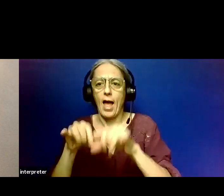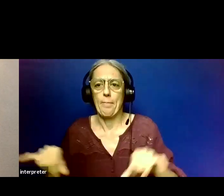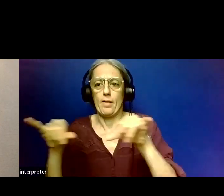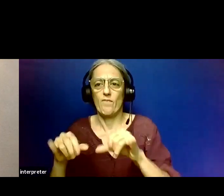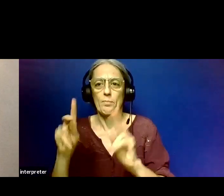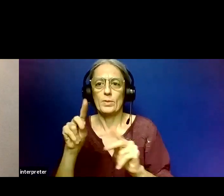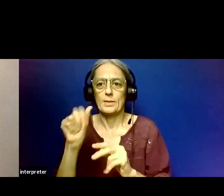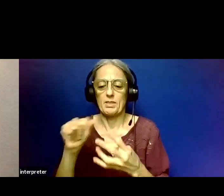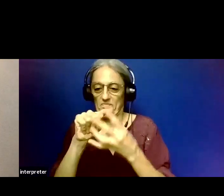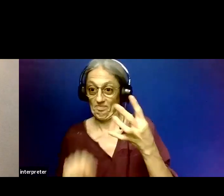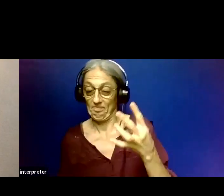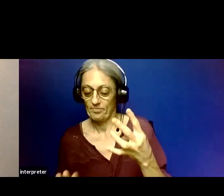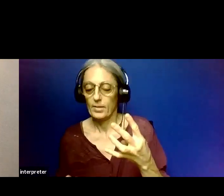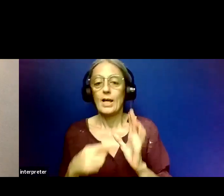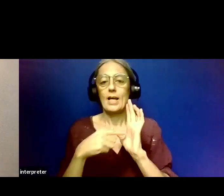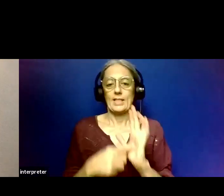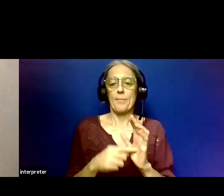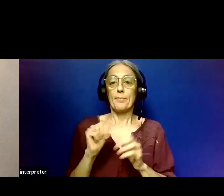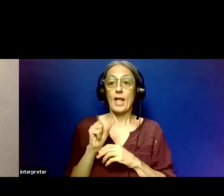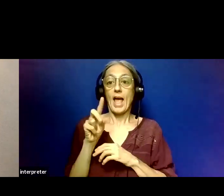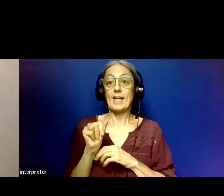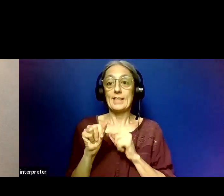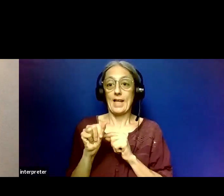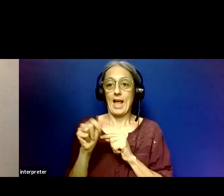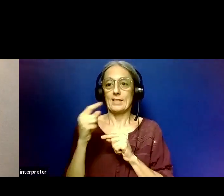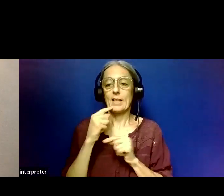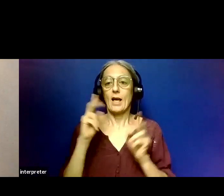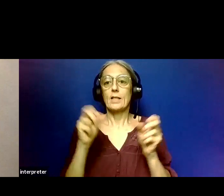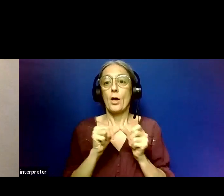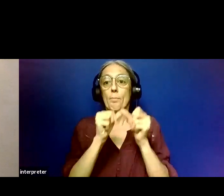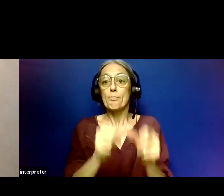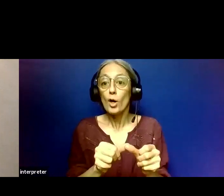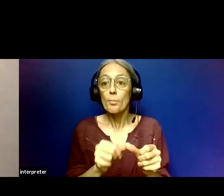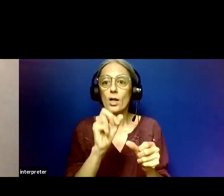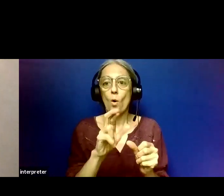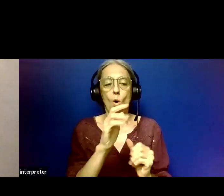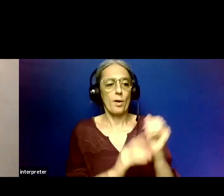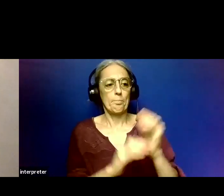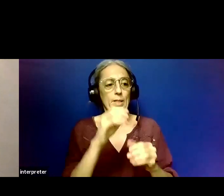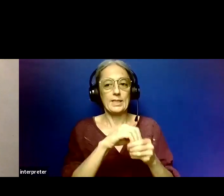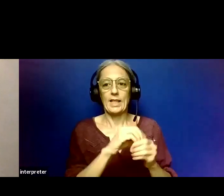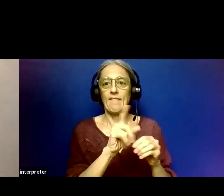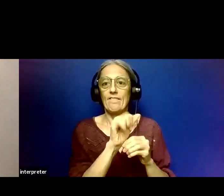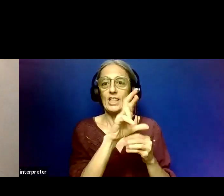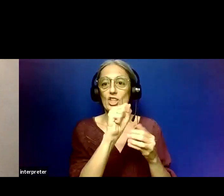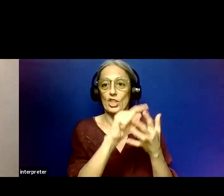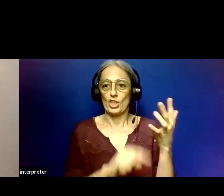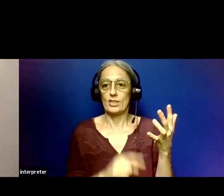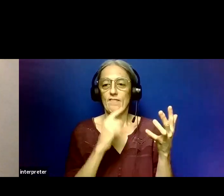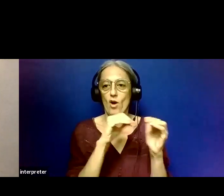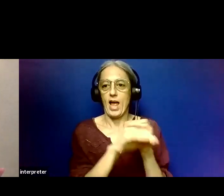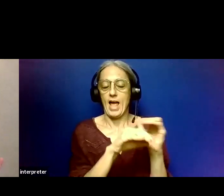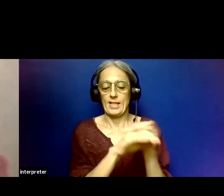example, the ADA standards specify permanent or built-in features for independent access.